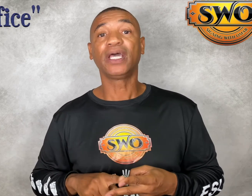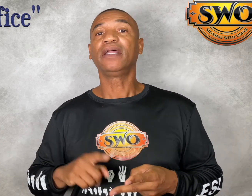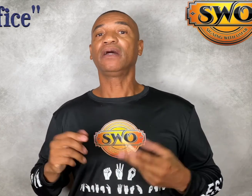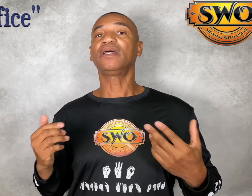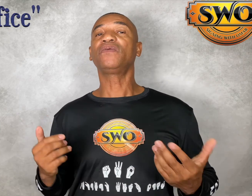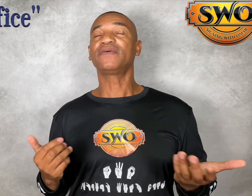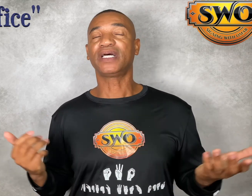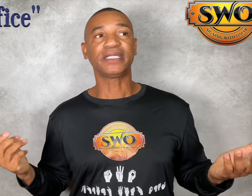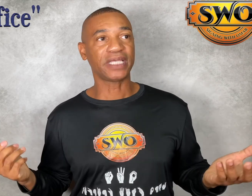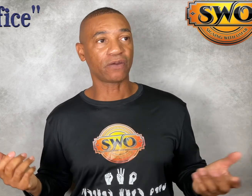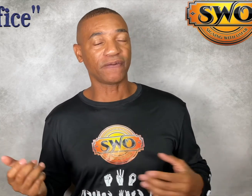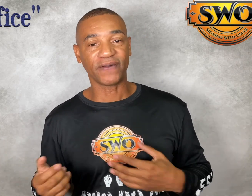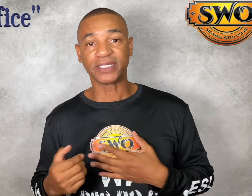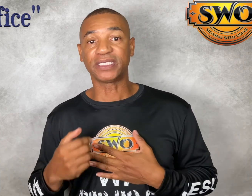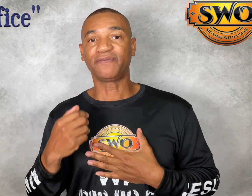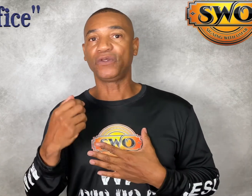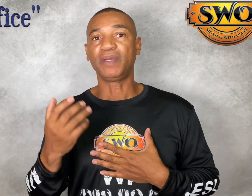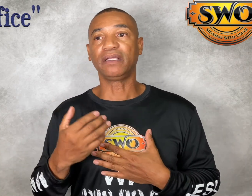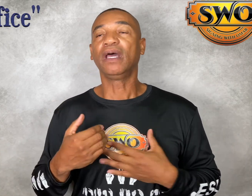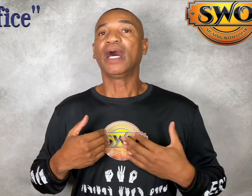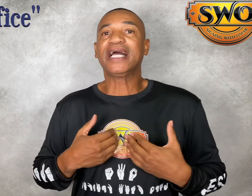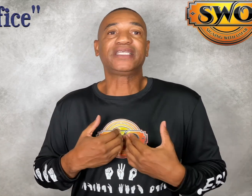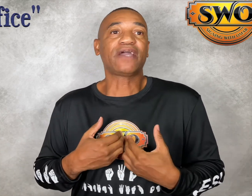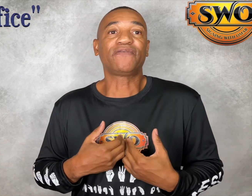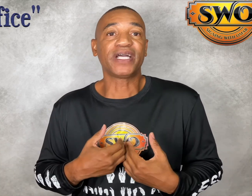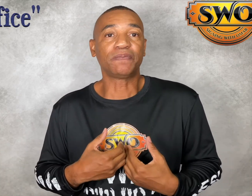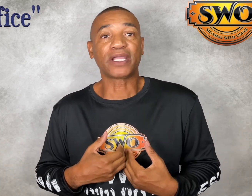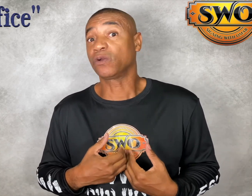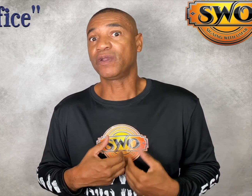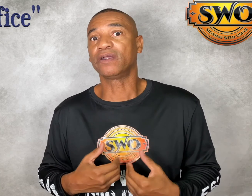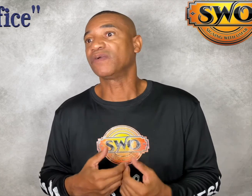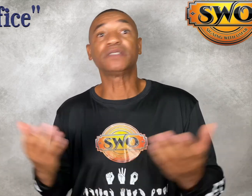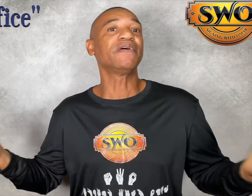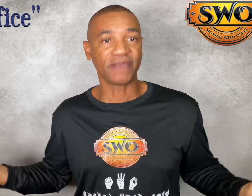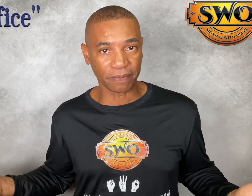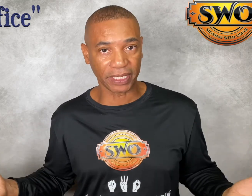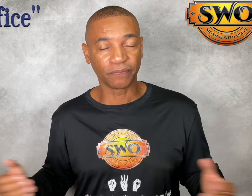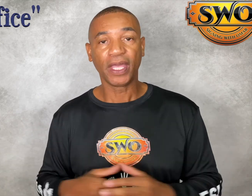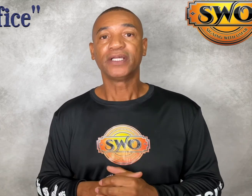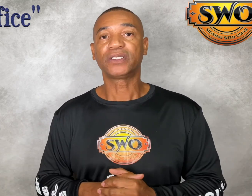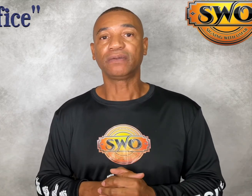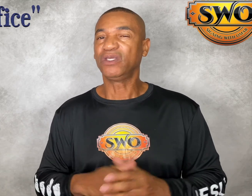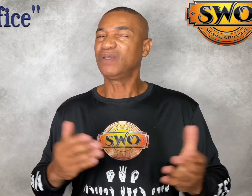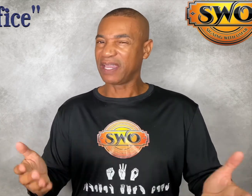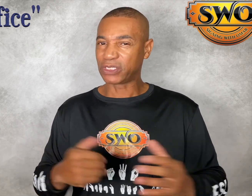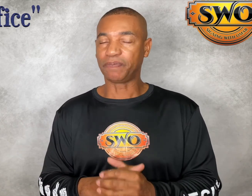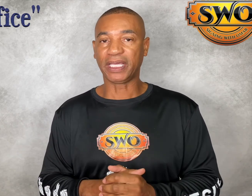Now, another way of signing sacrifice is if you mean, I sacrificed my career to raise my family. So you gave something up,